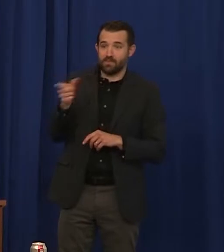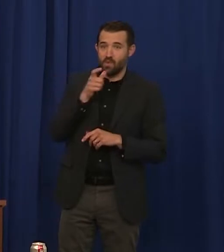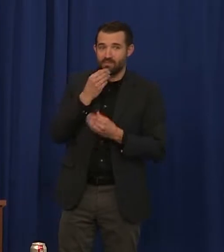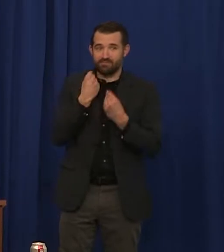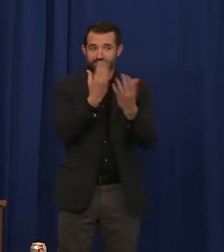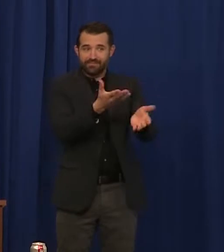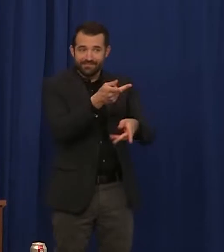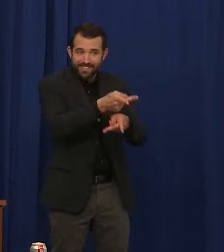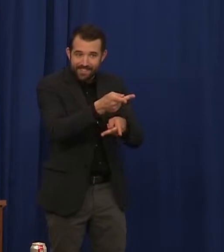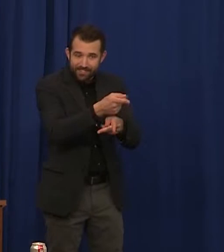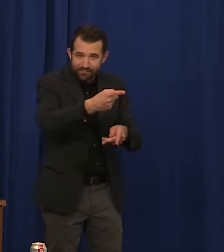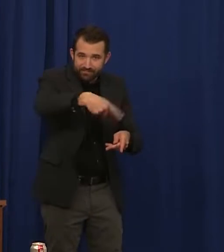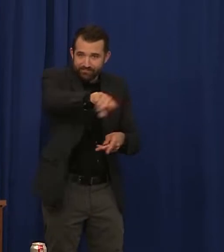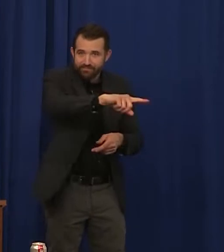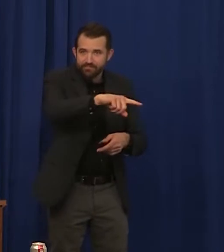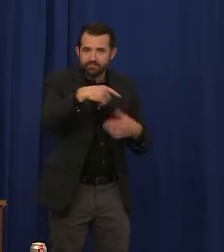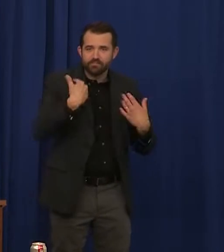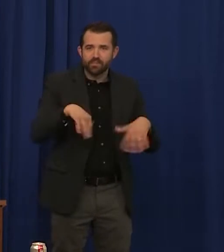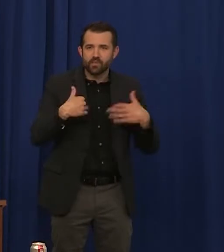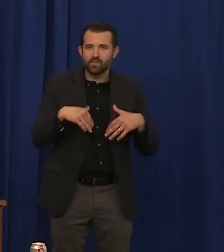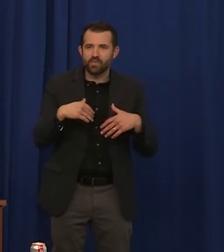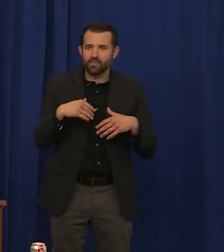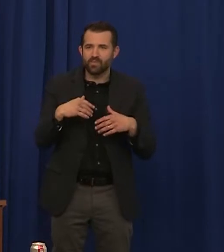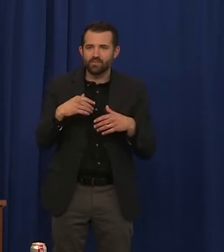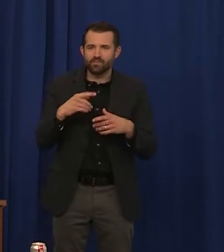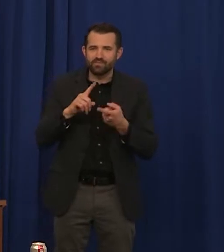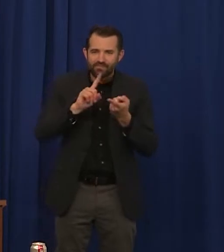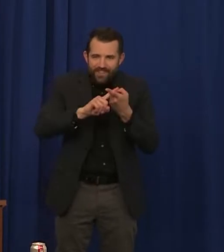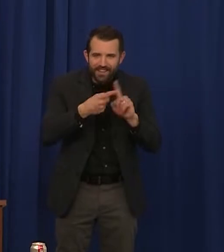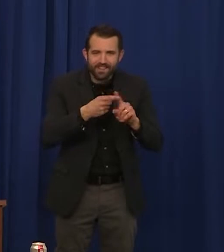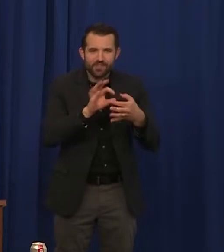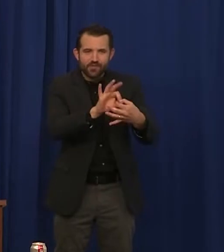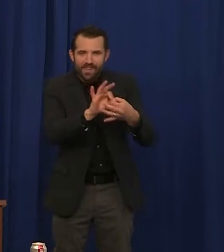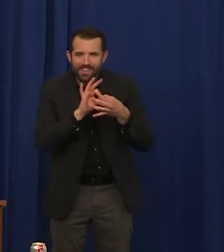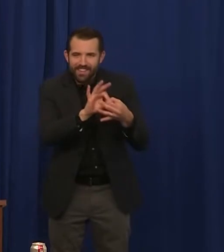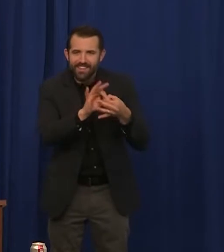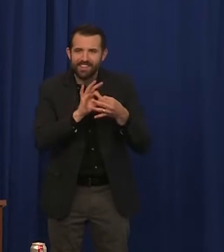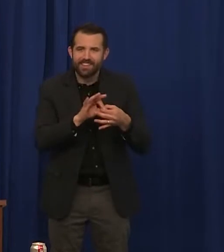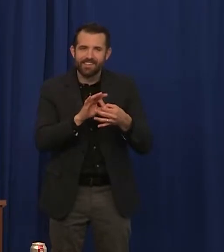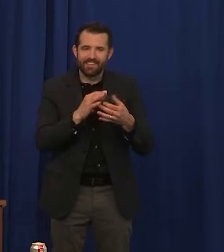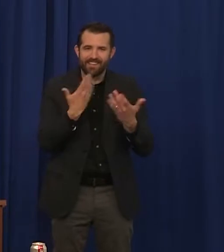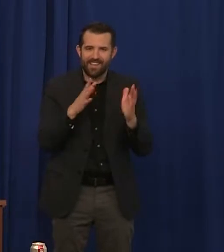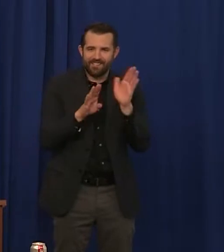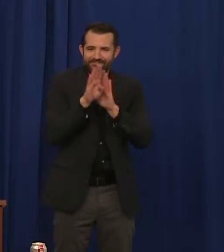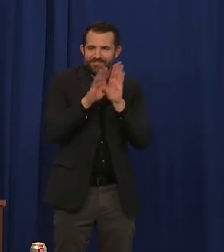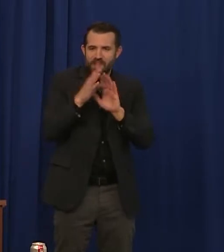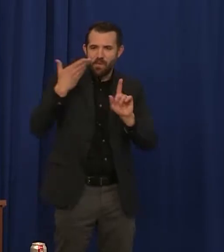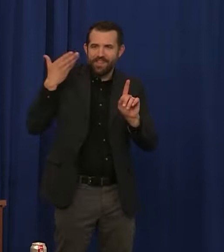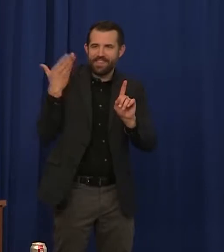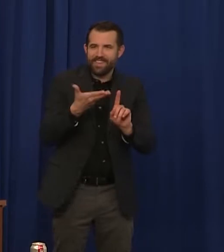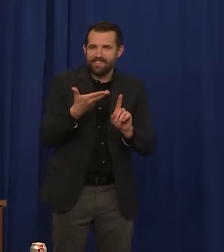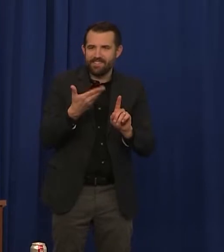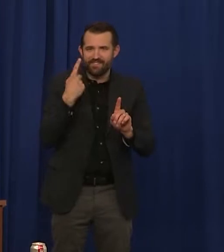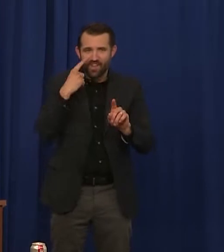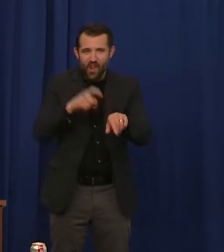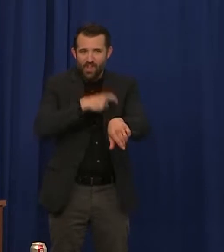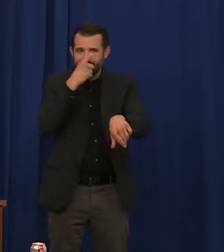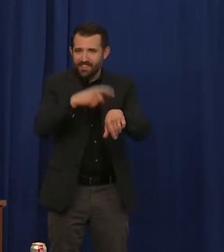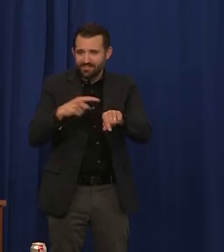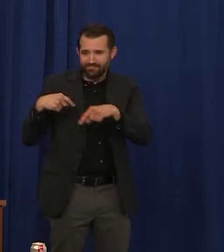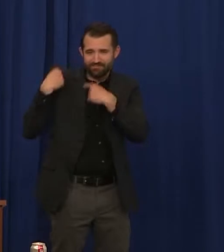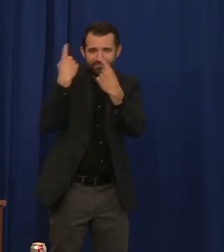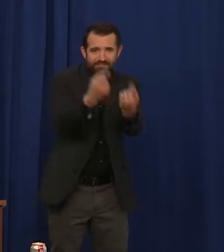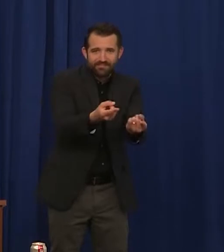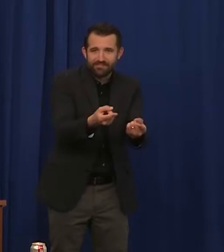and cared for these individuals, in some cases for years and years and years. They too